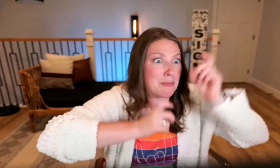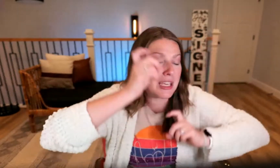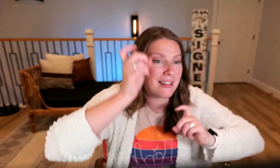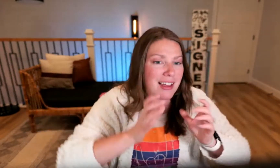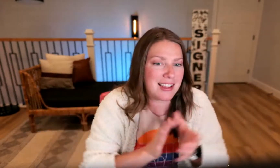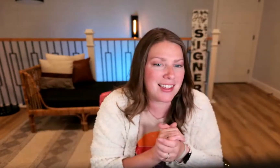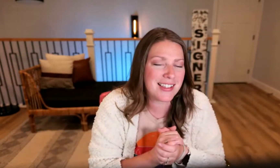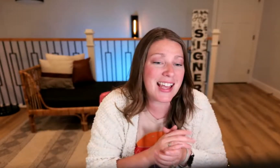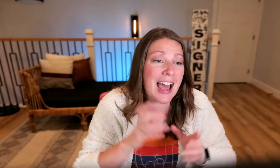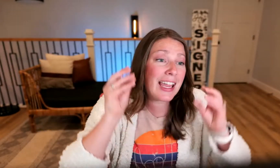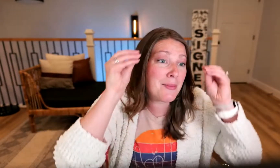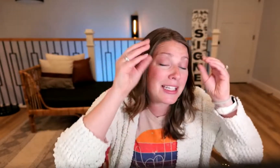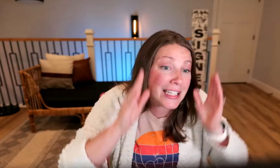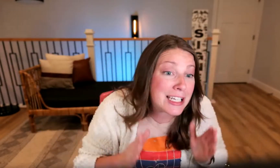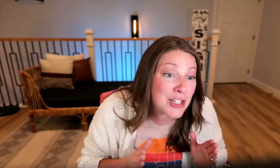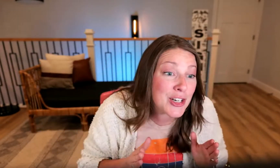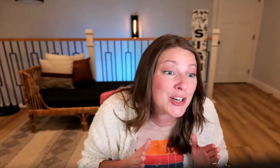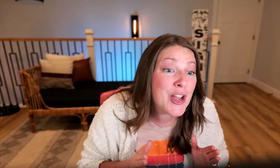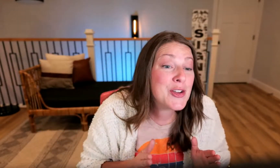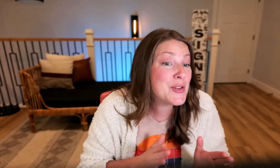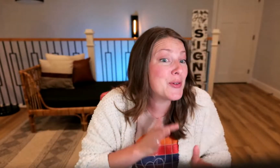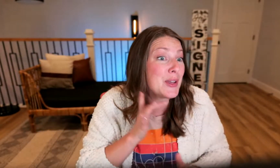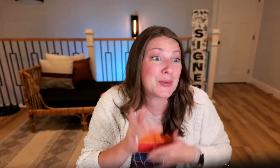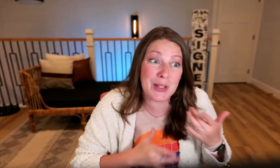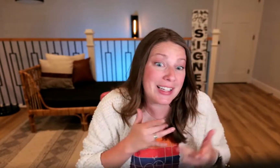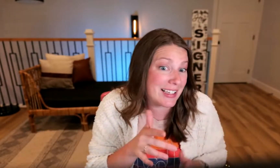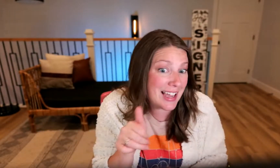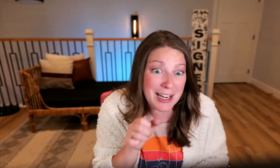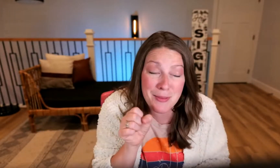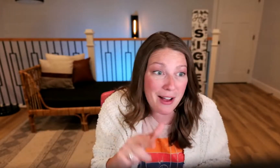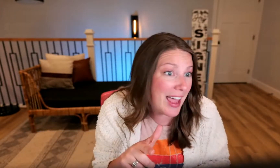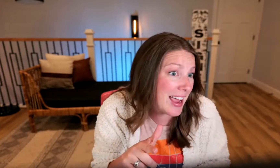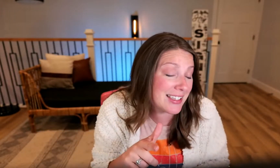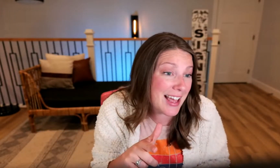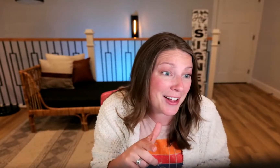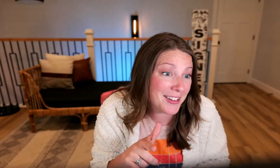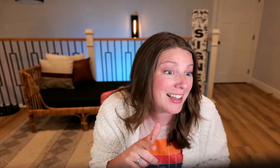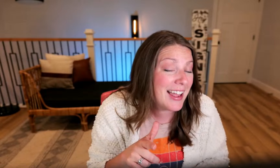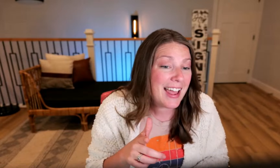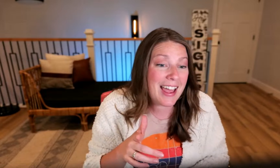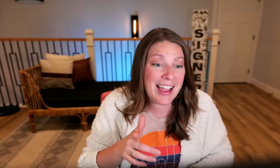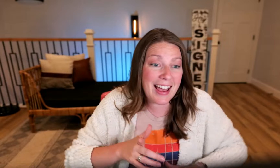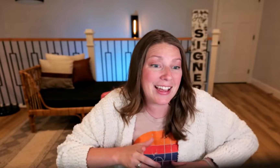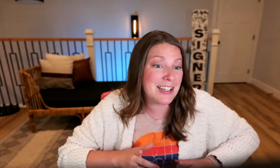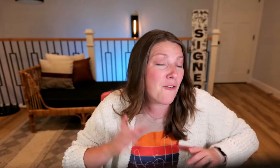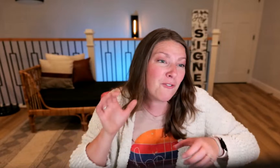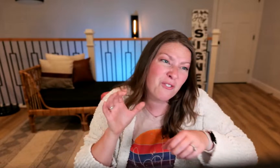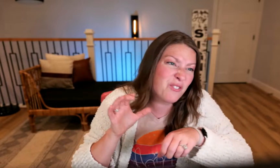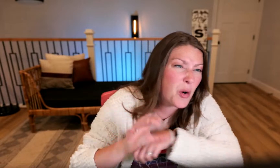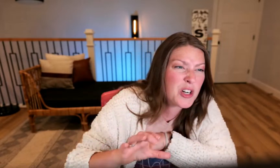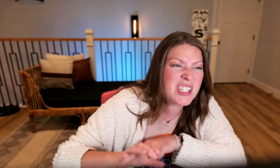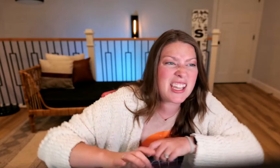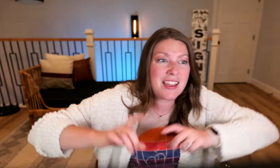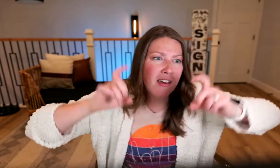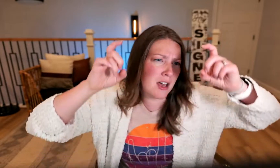be like this. I am a teacher who is really excited about ASL, and forcing the